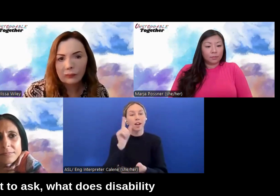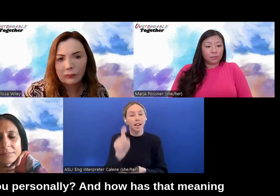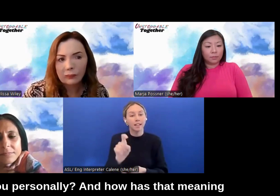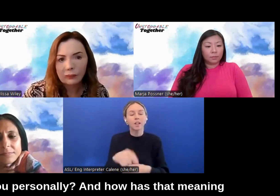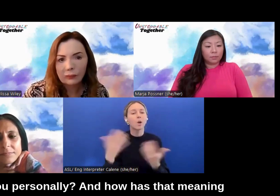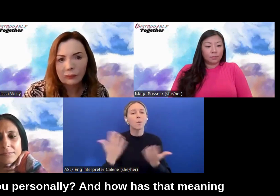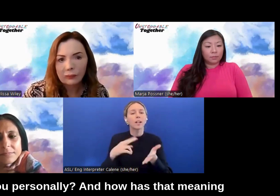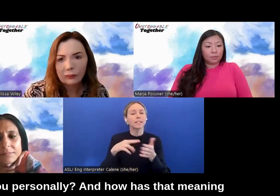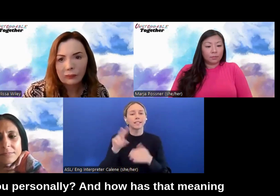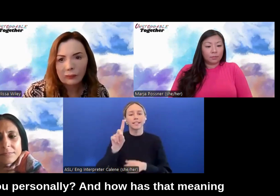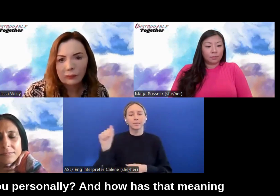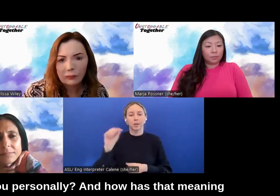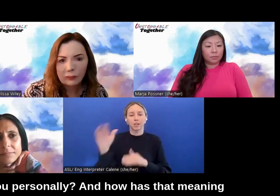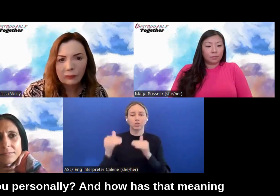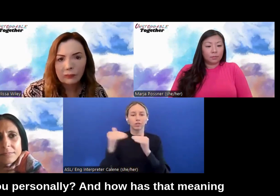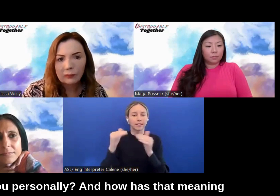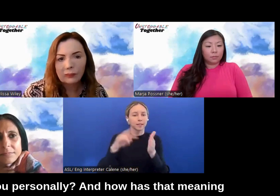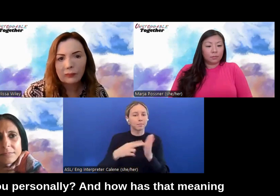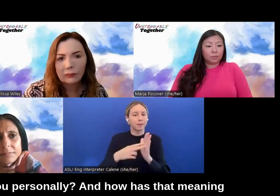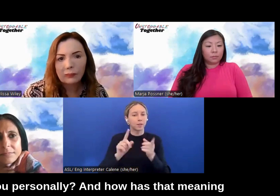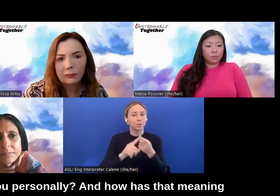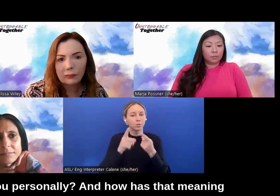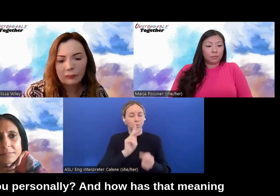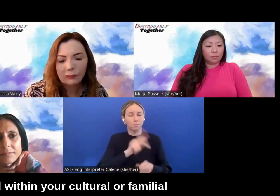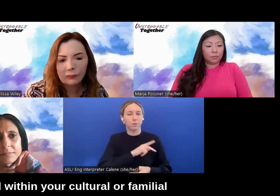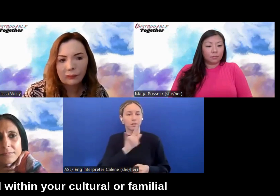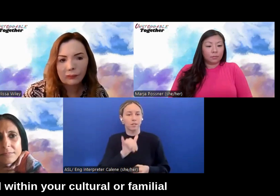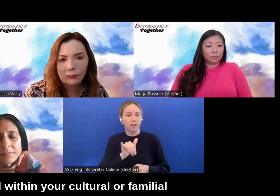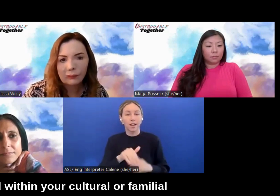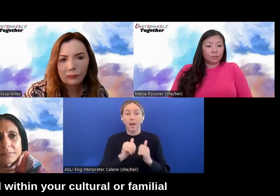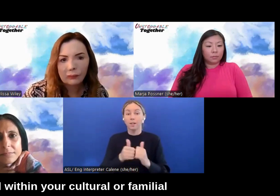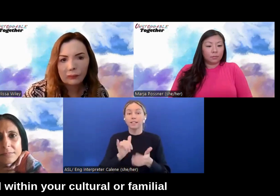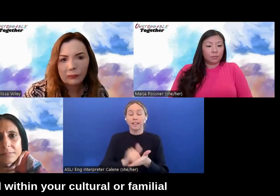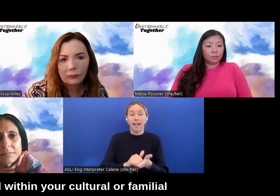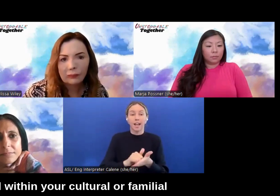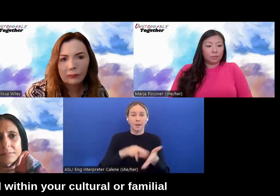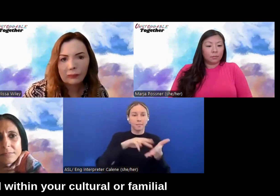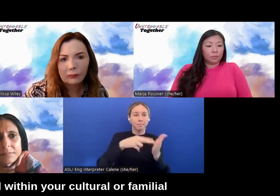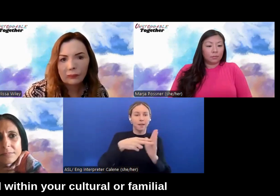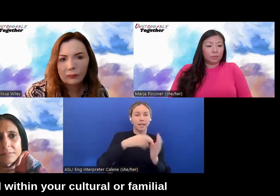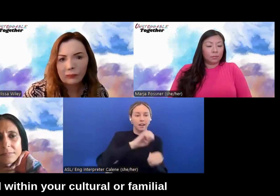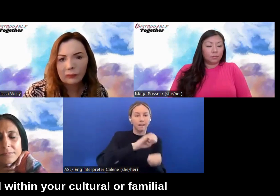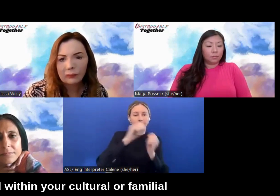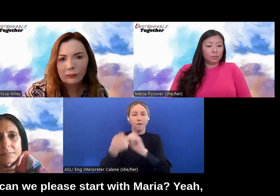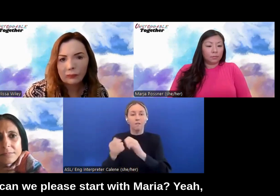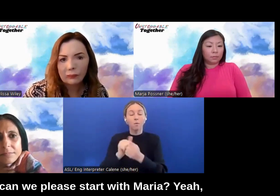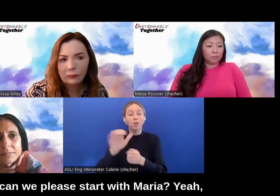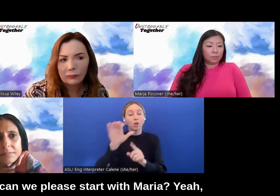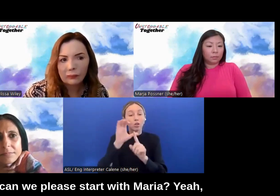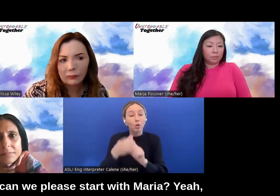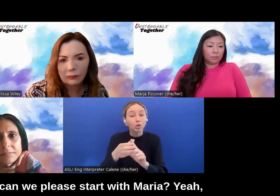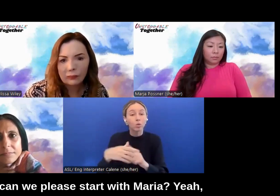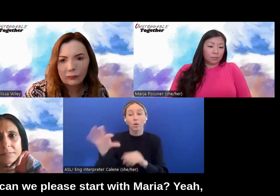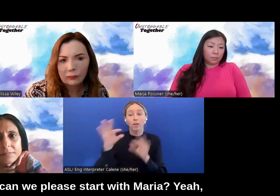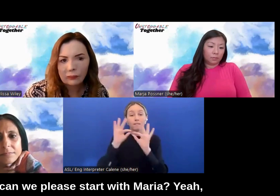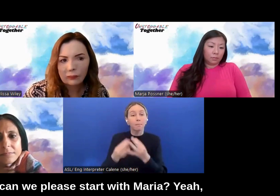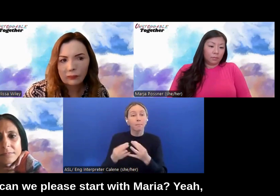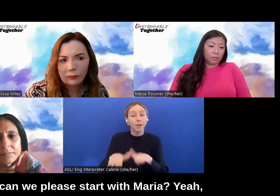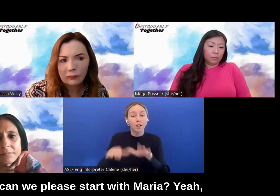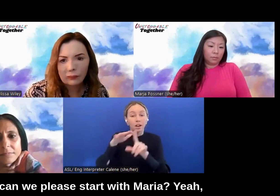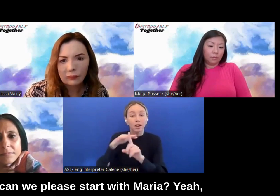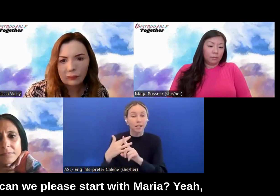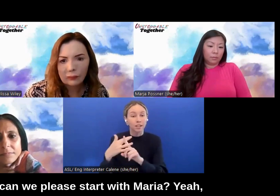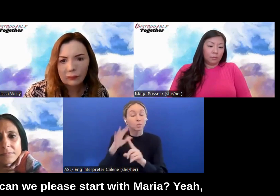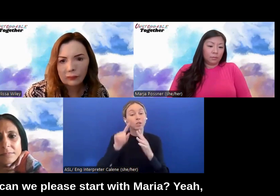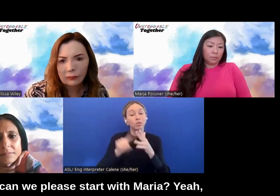does disability justice mean to you personally? And how has that meaning evolved within your cultural or familial context? And can we please start